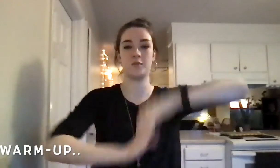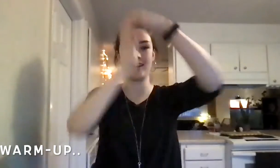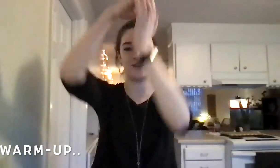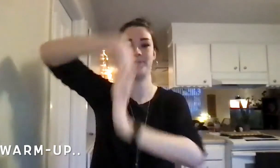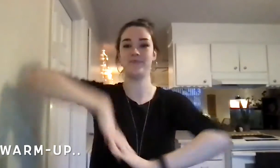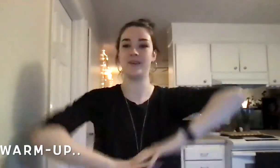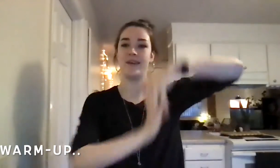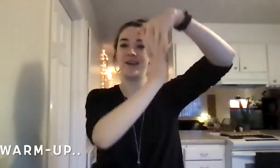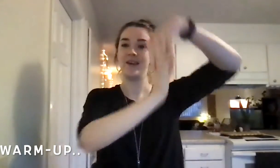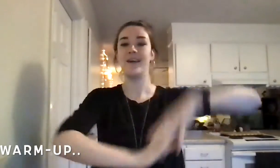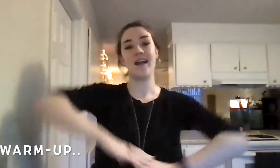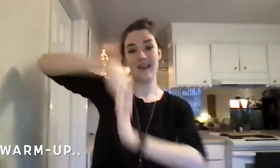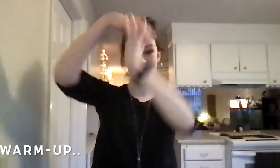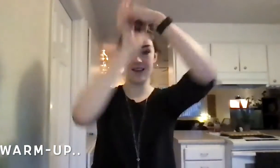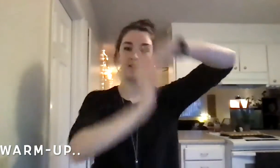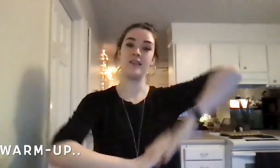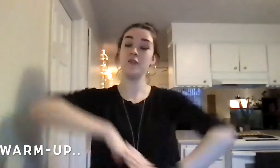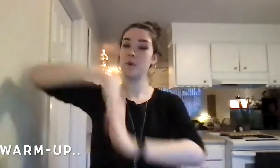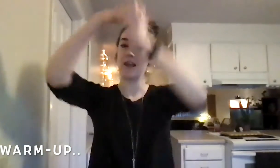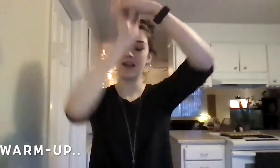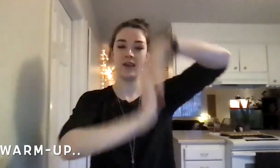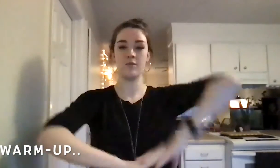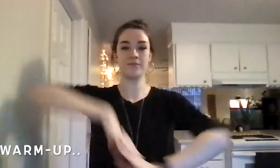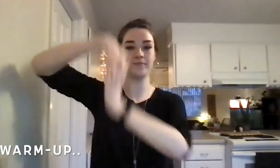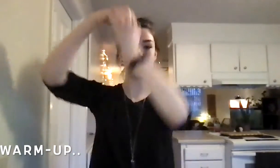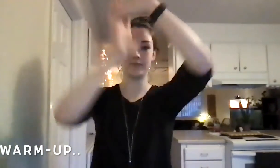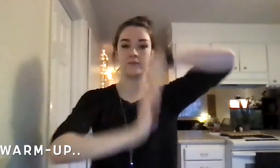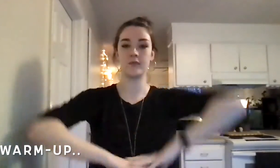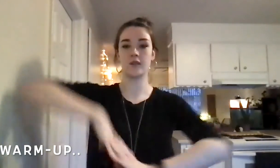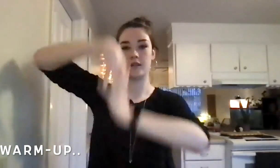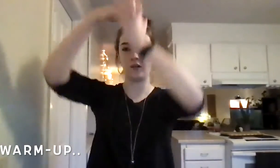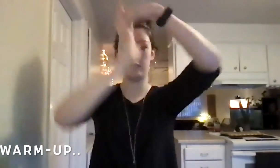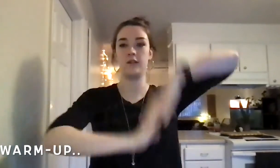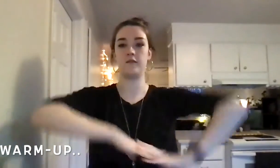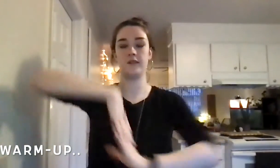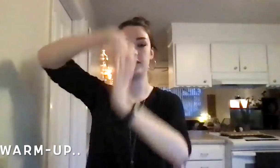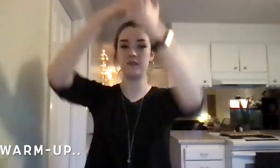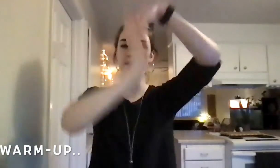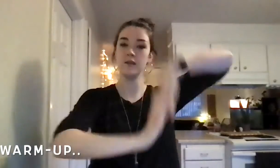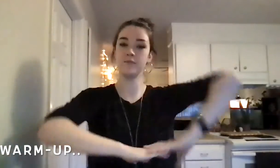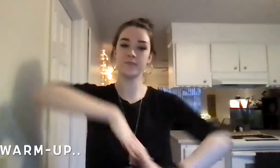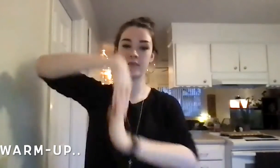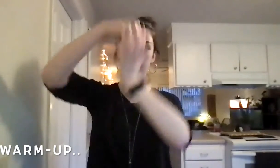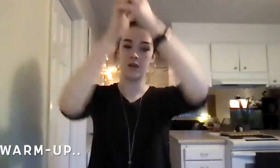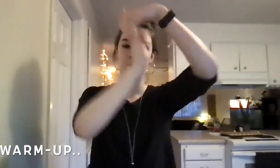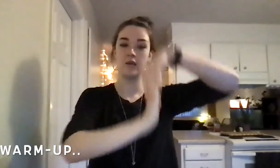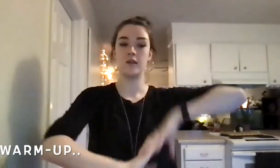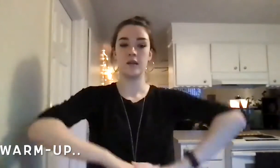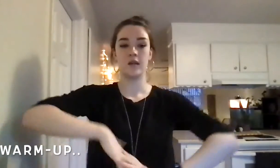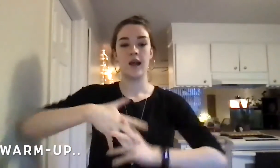at it. And the other way. Lovely, lovely, lovely. And